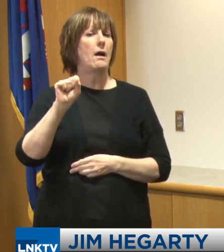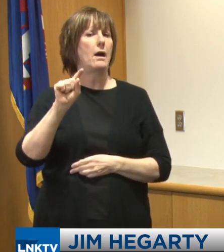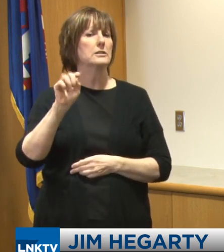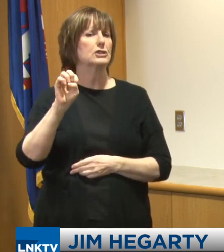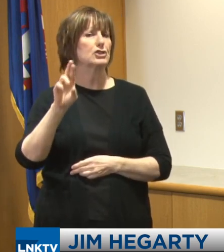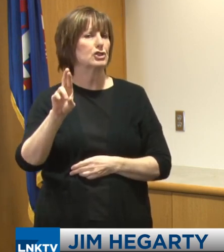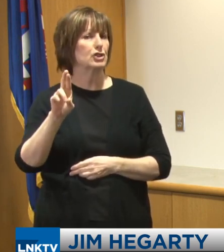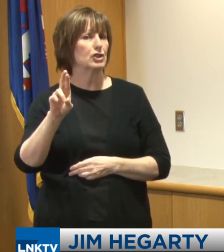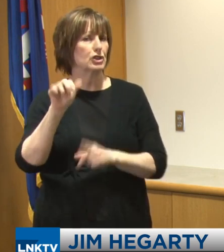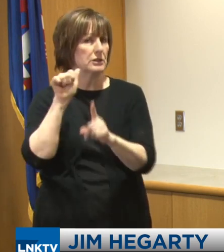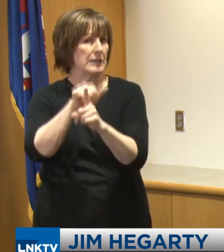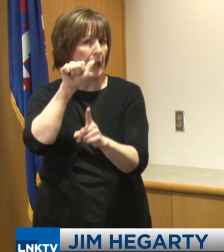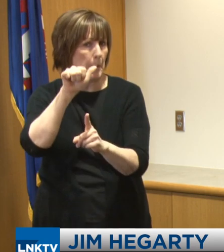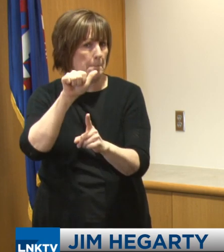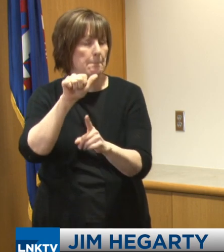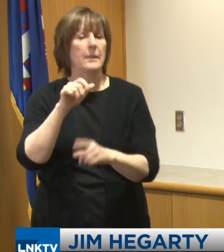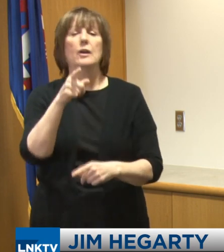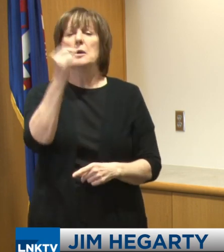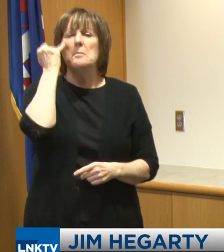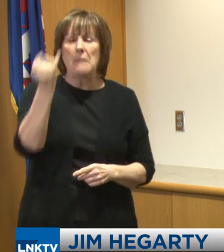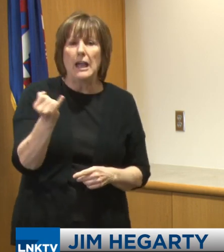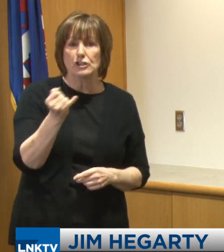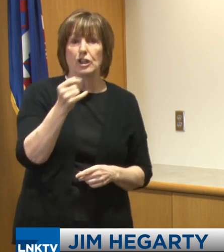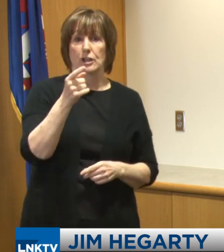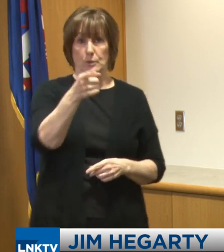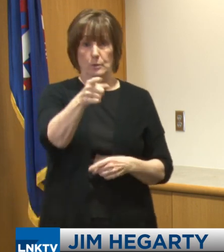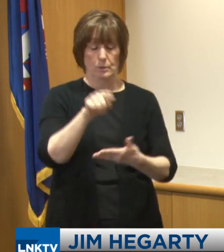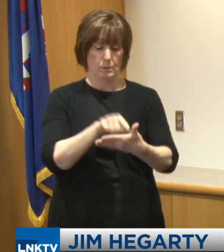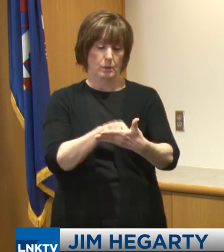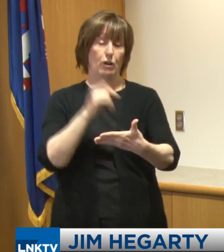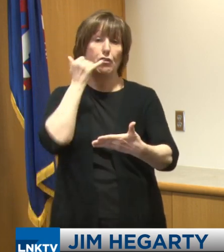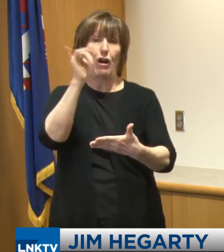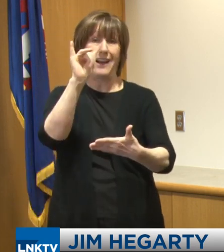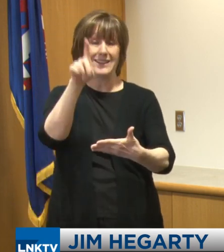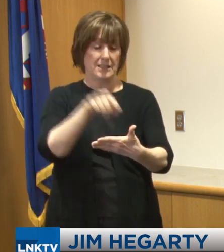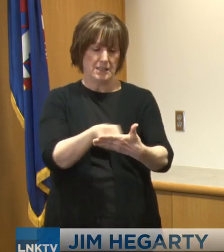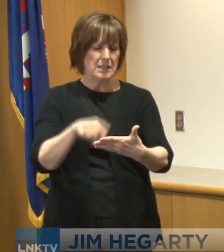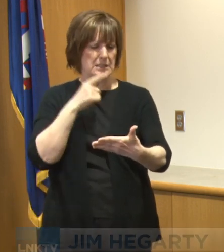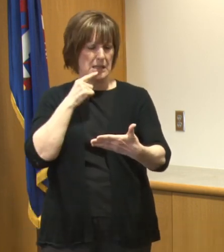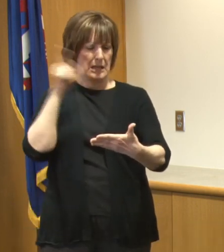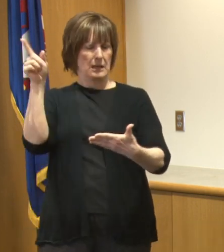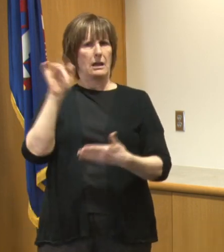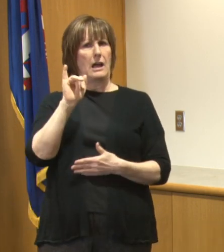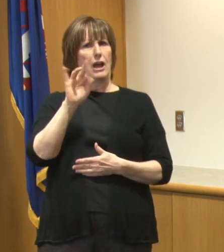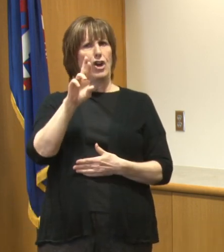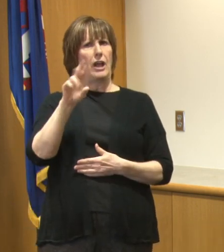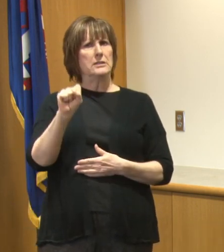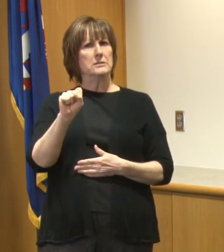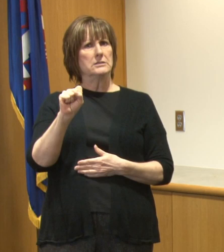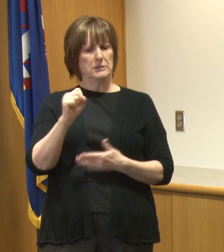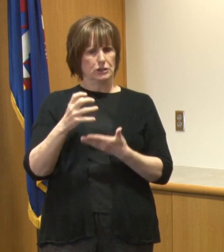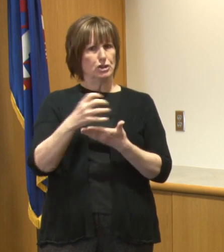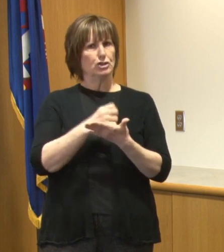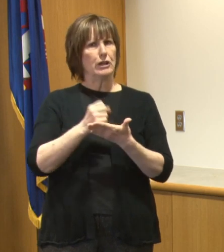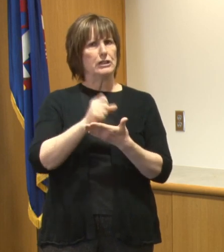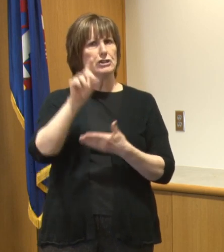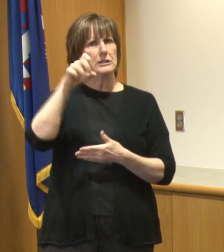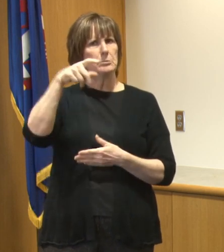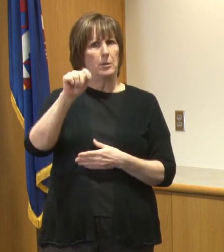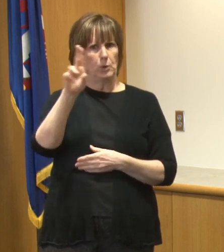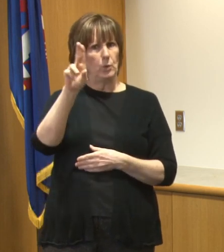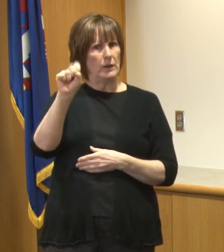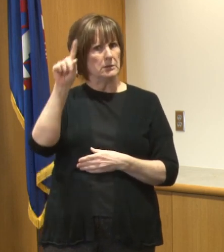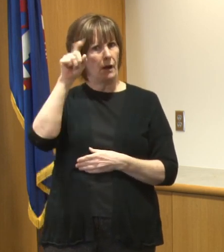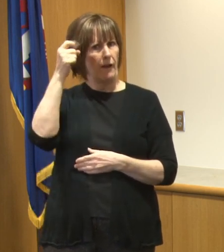So imagine that you get a phone call, your caller ID tells you that it's the Treasury Department of the United States government.